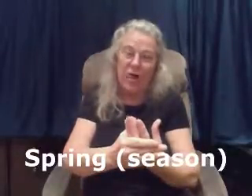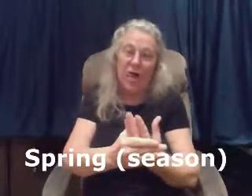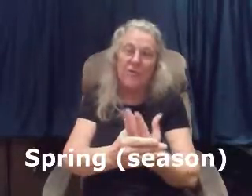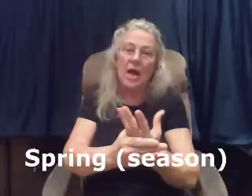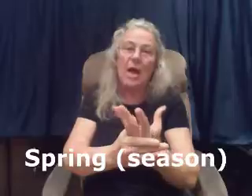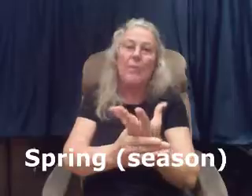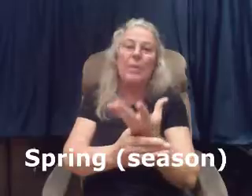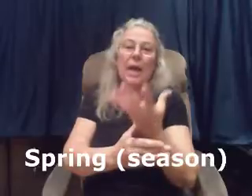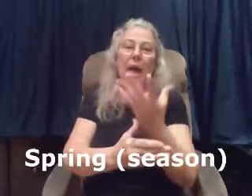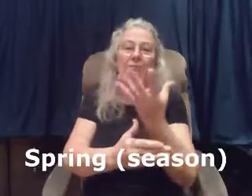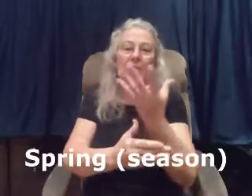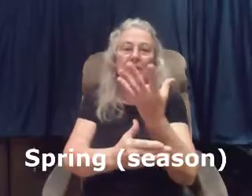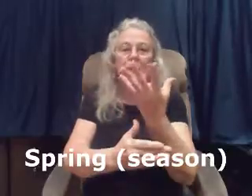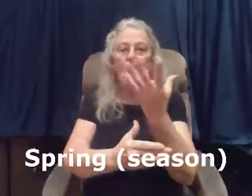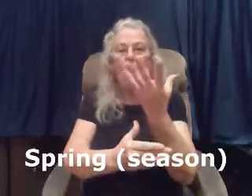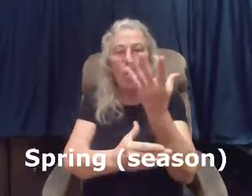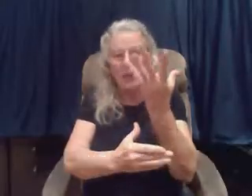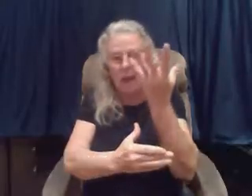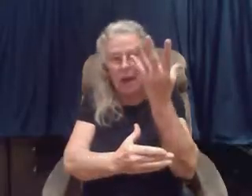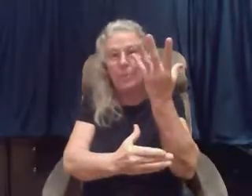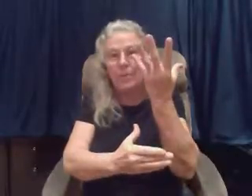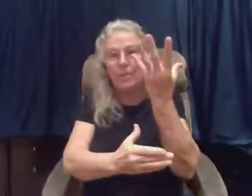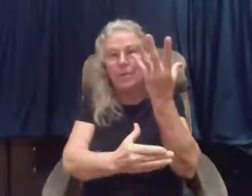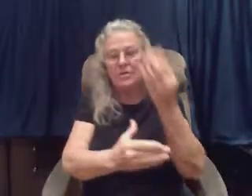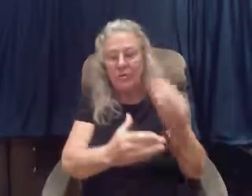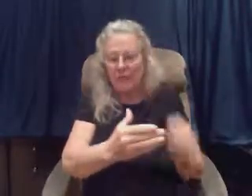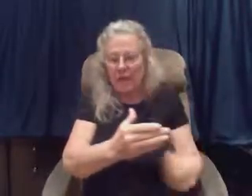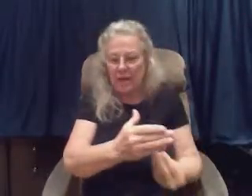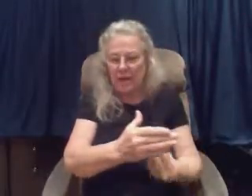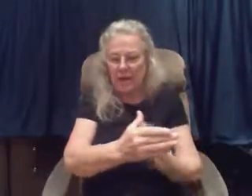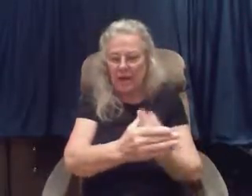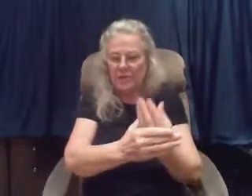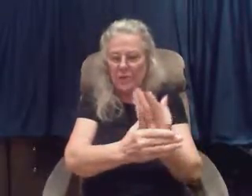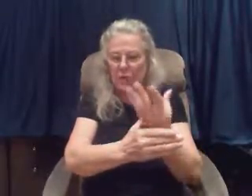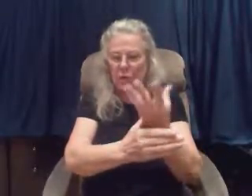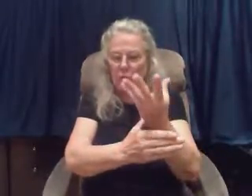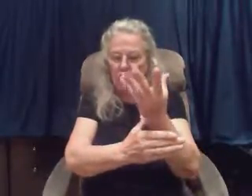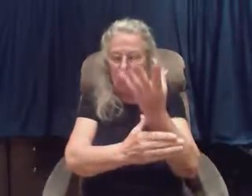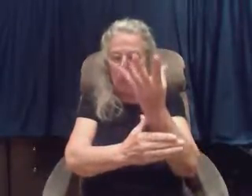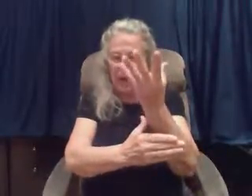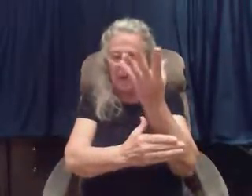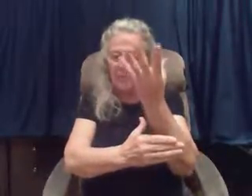grass, but have it come on up so that it is growing.